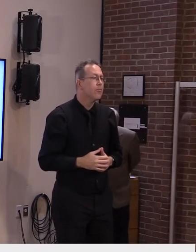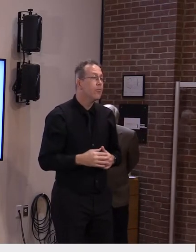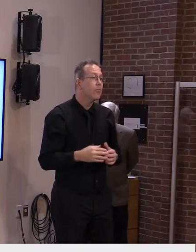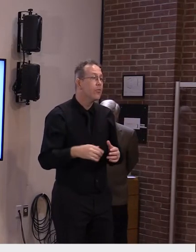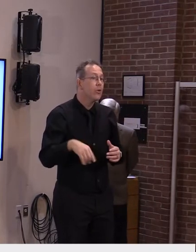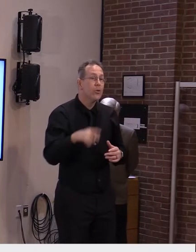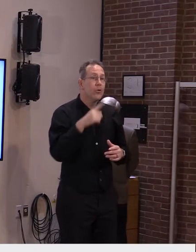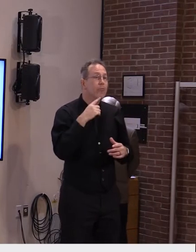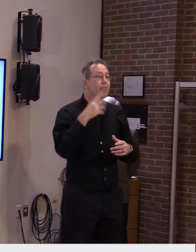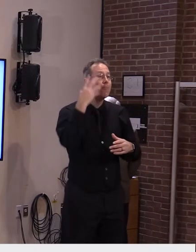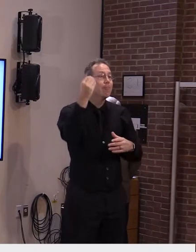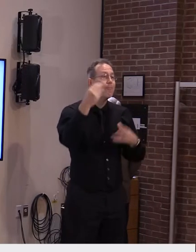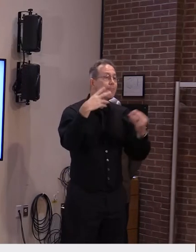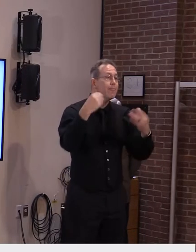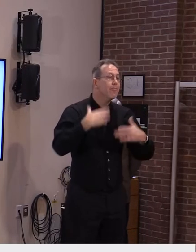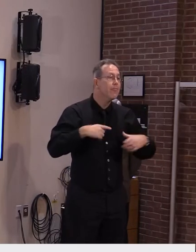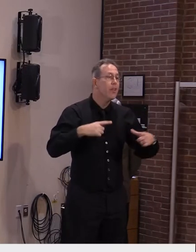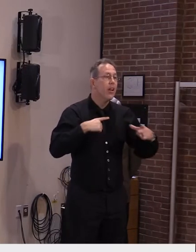time.